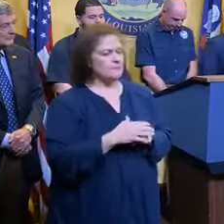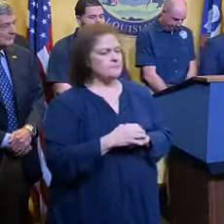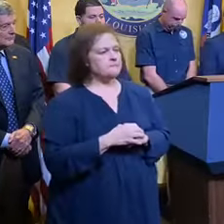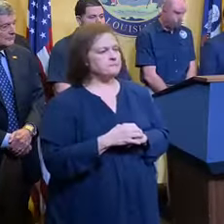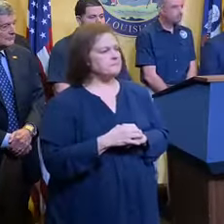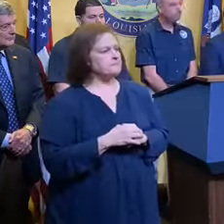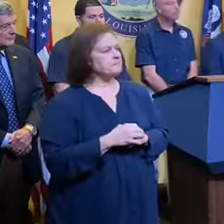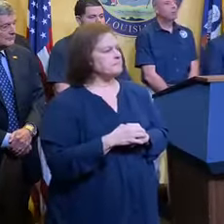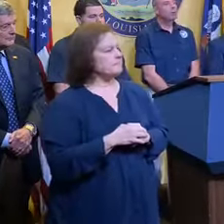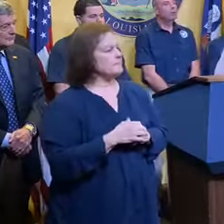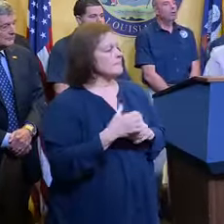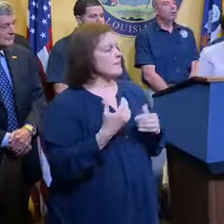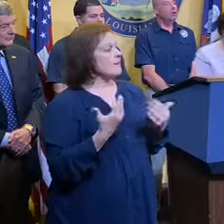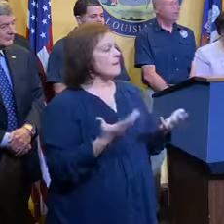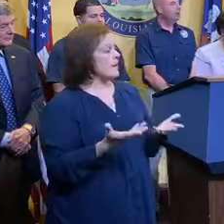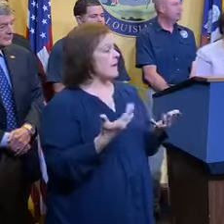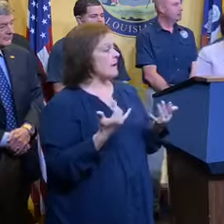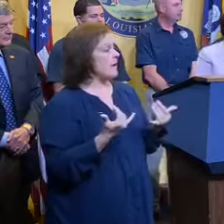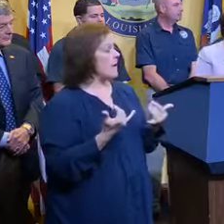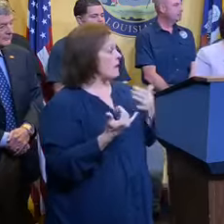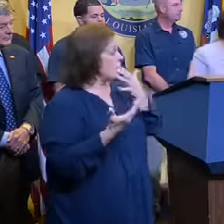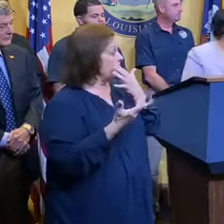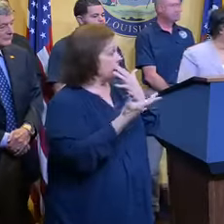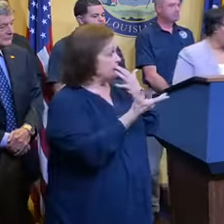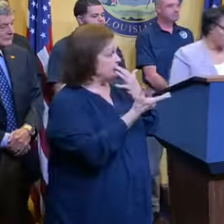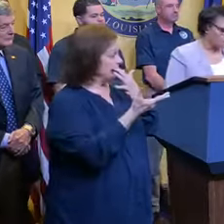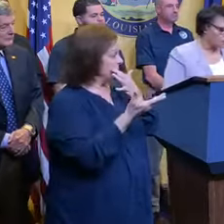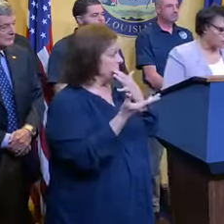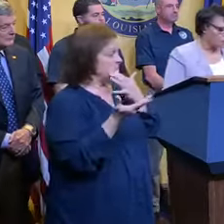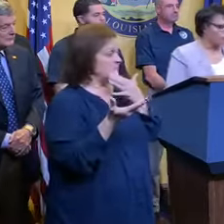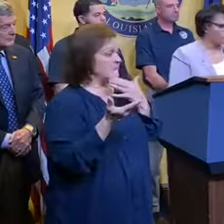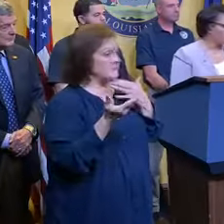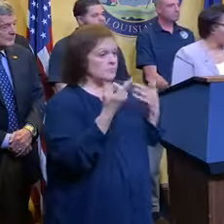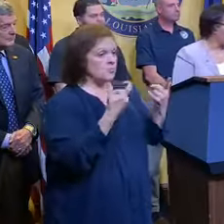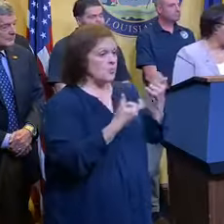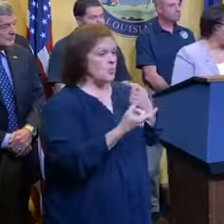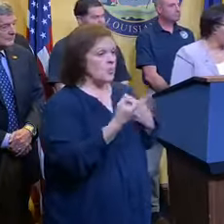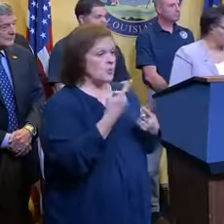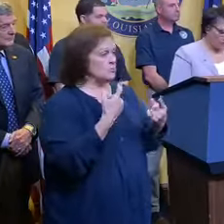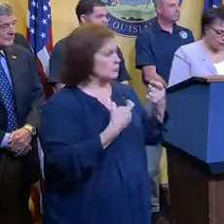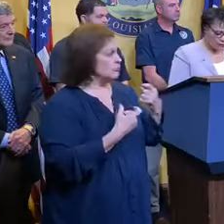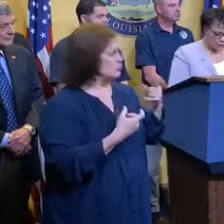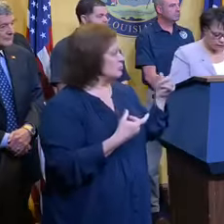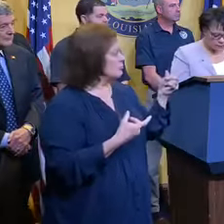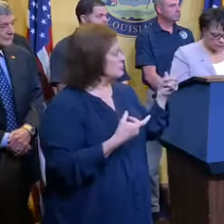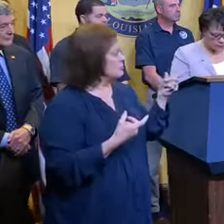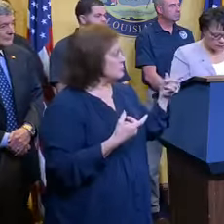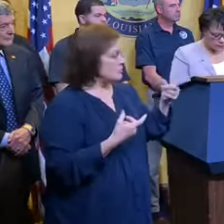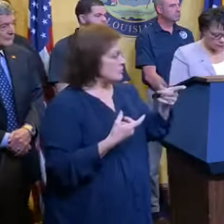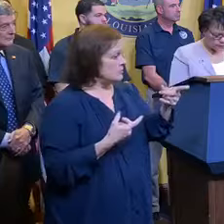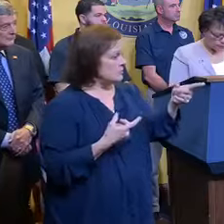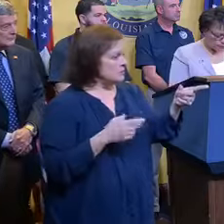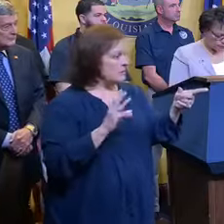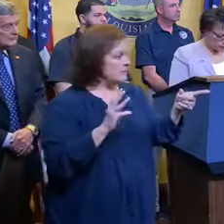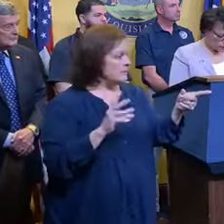Thank you so much. So at this time, we'll go right on into questions Ms. Latanya? Madam